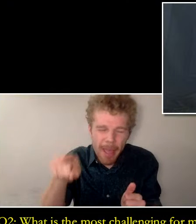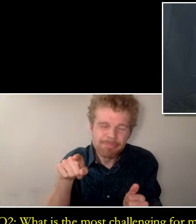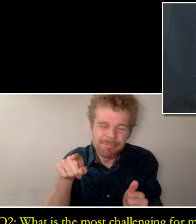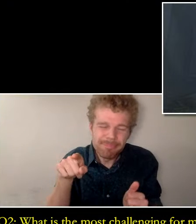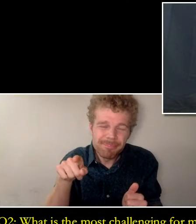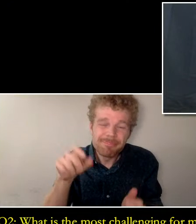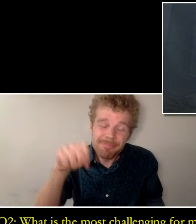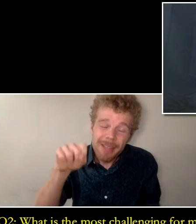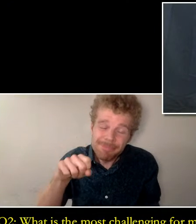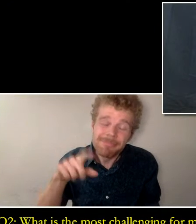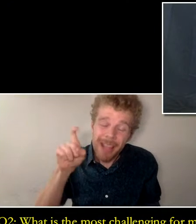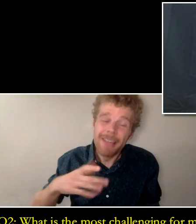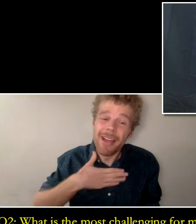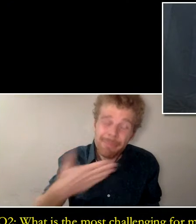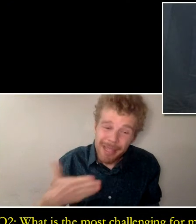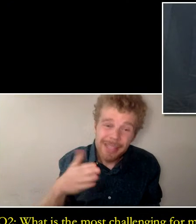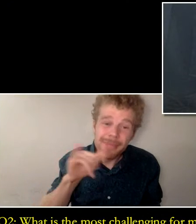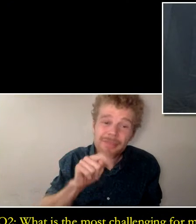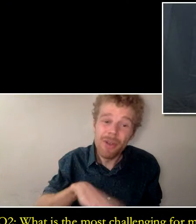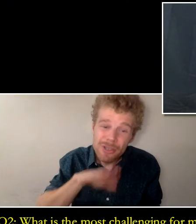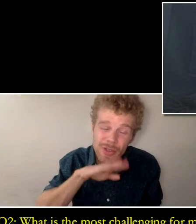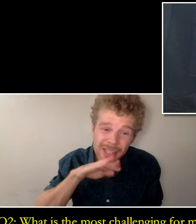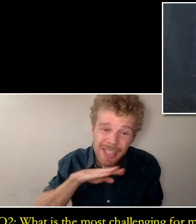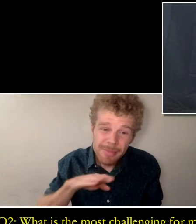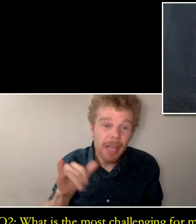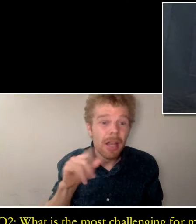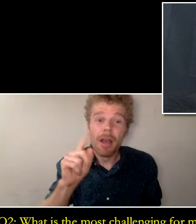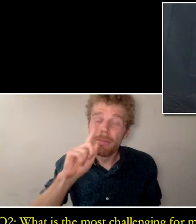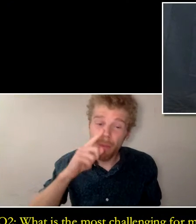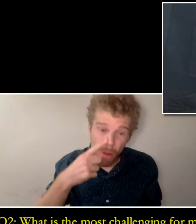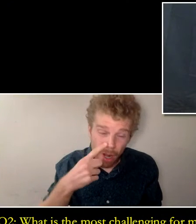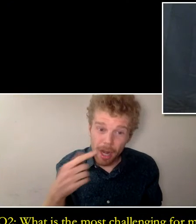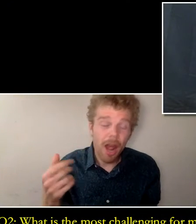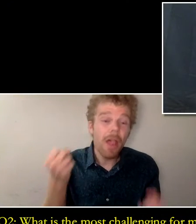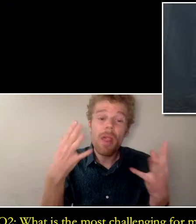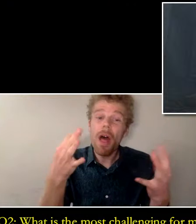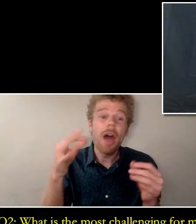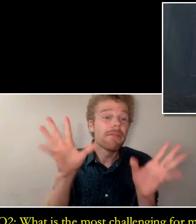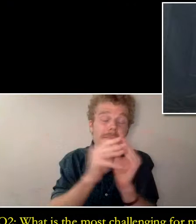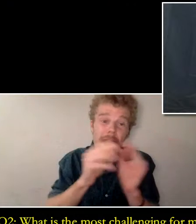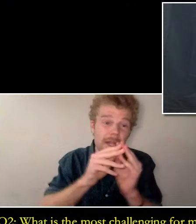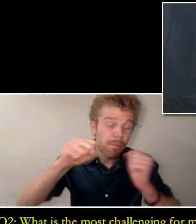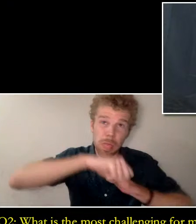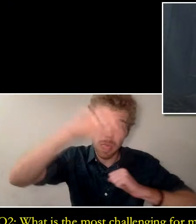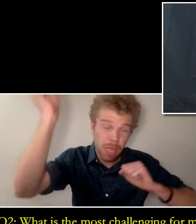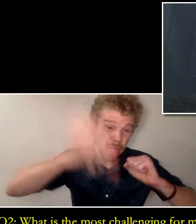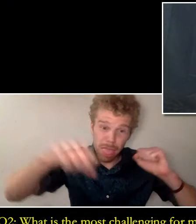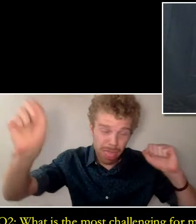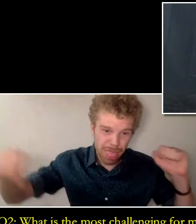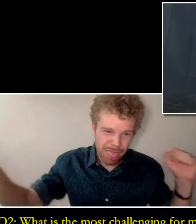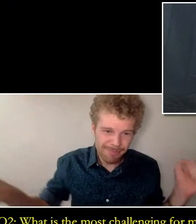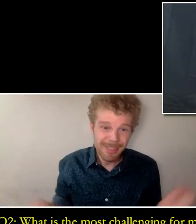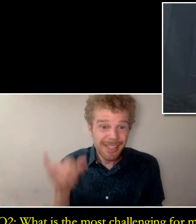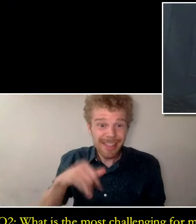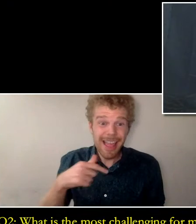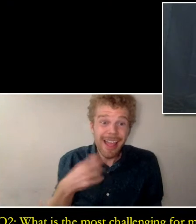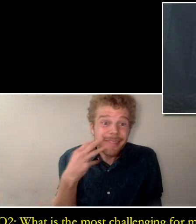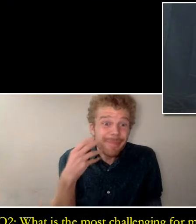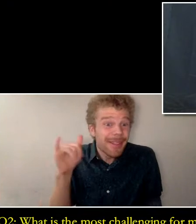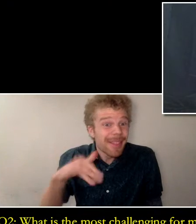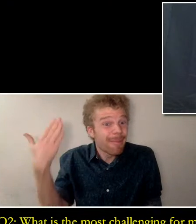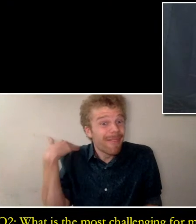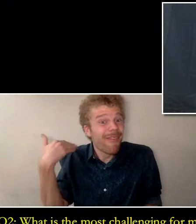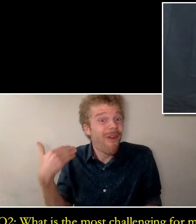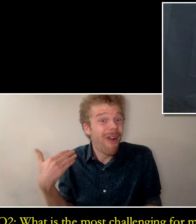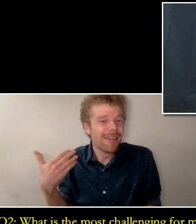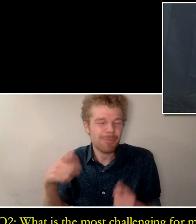A lot of people don't want to get involved in politics because they feel that they can't change or there's nothing in it for them.